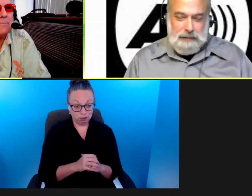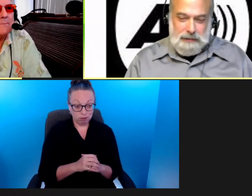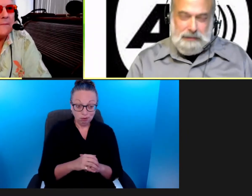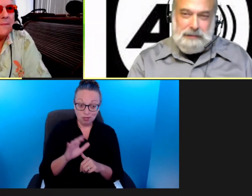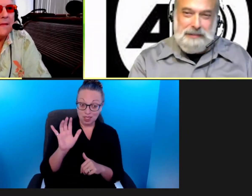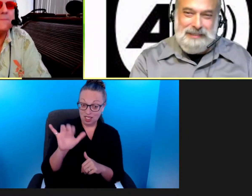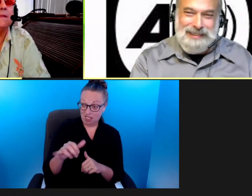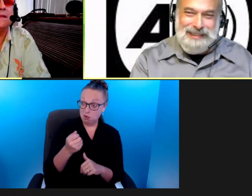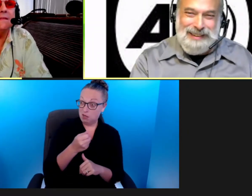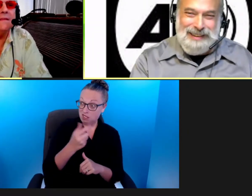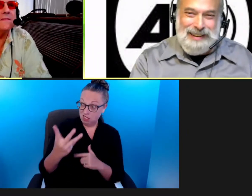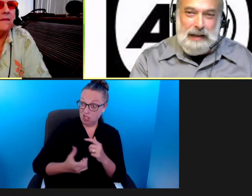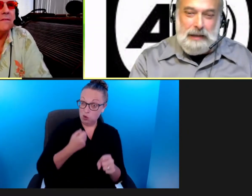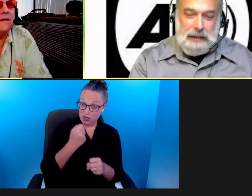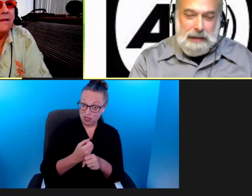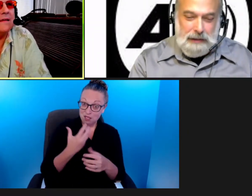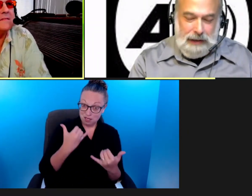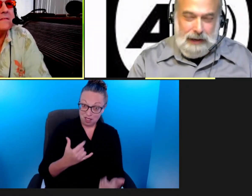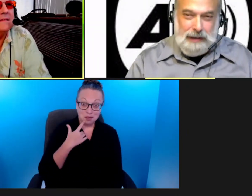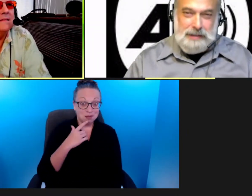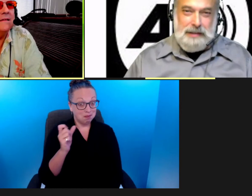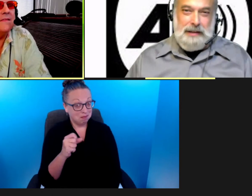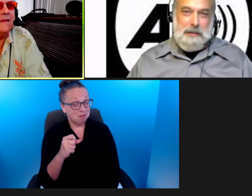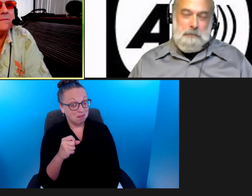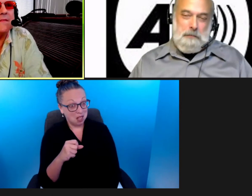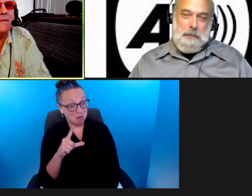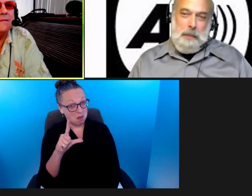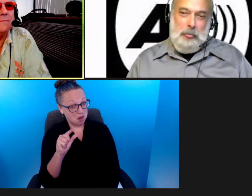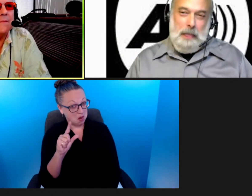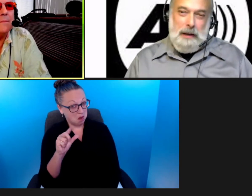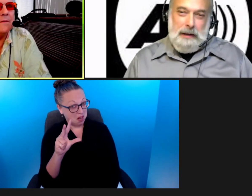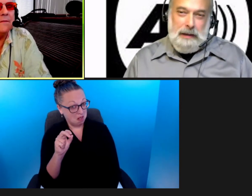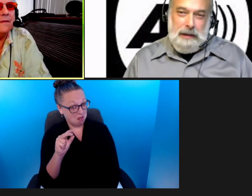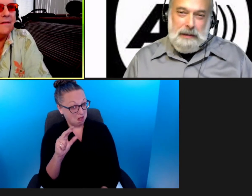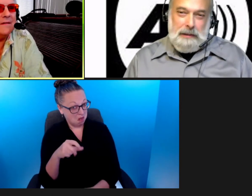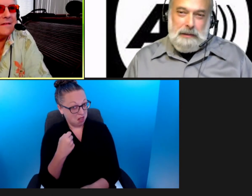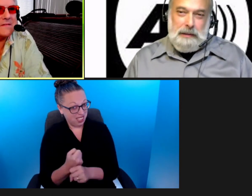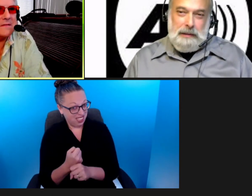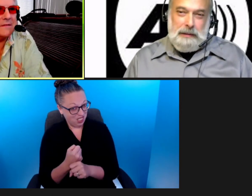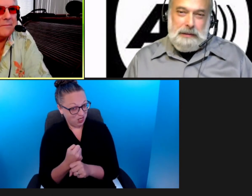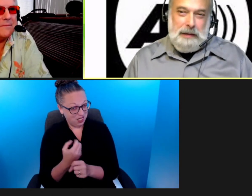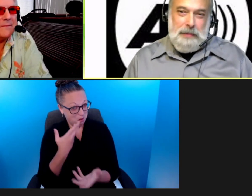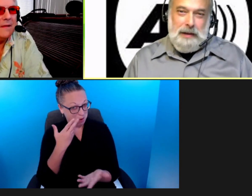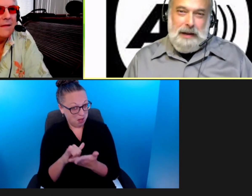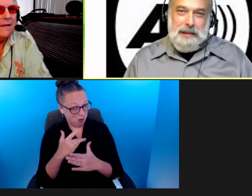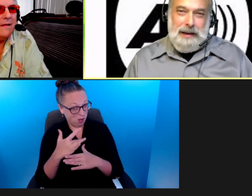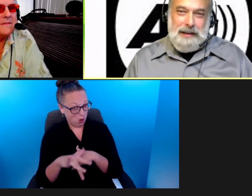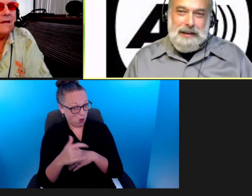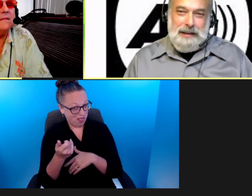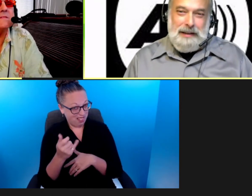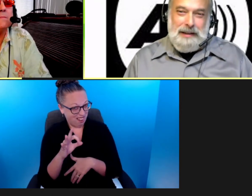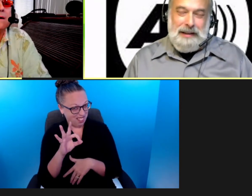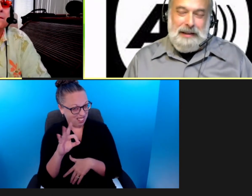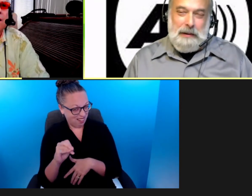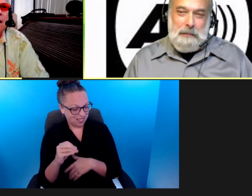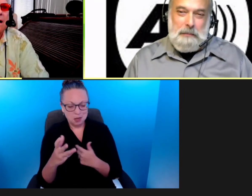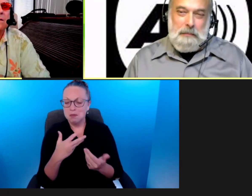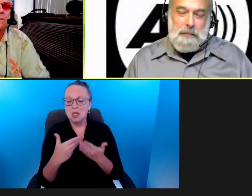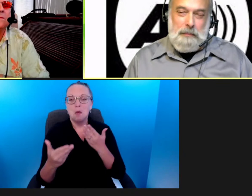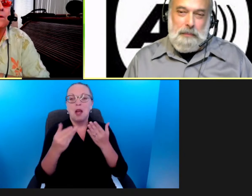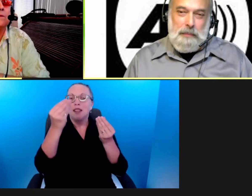now. It's been at least several decades. Yes. Yeah, I think it was in the maybe early 90s even. Something like that. Tell us